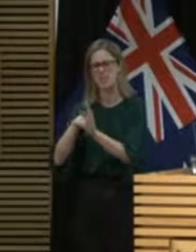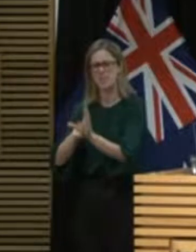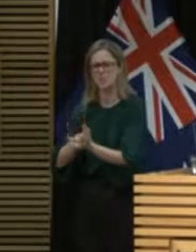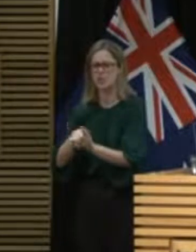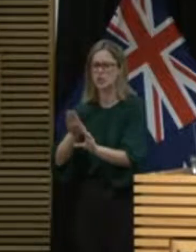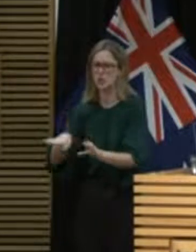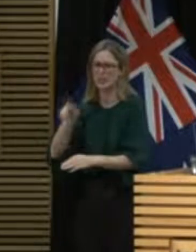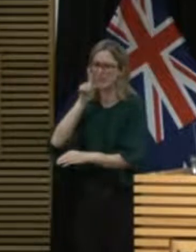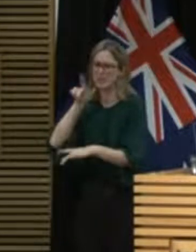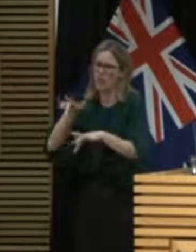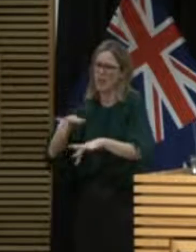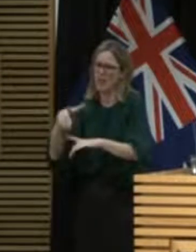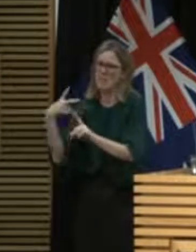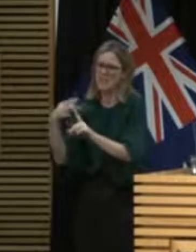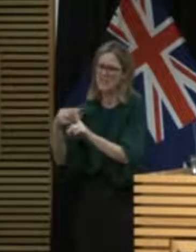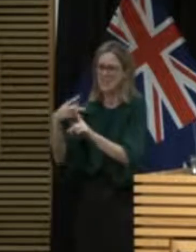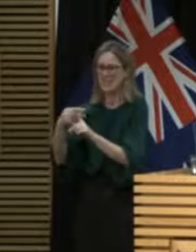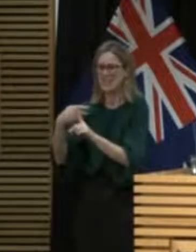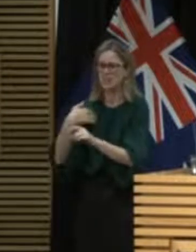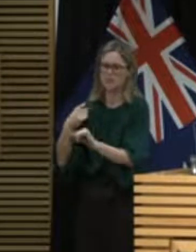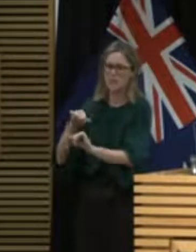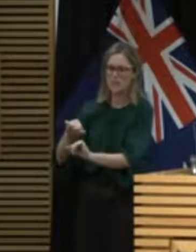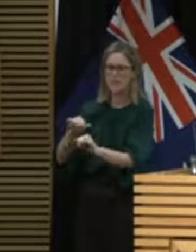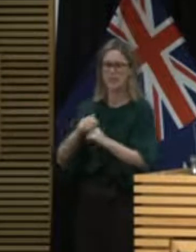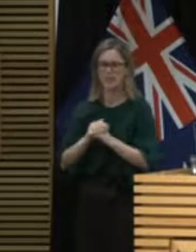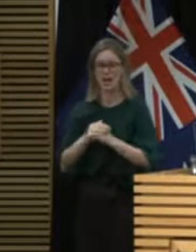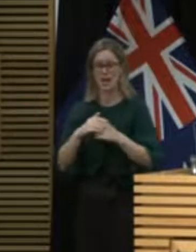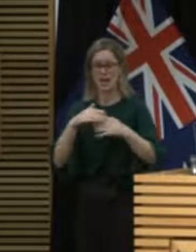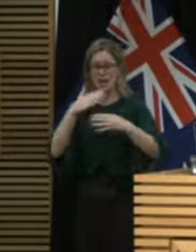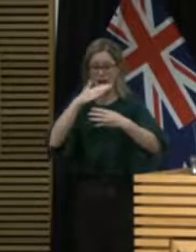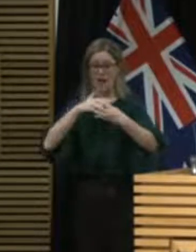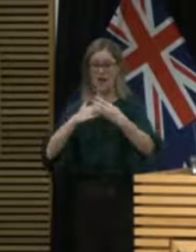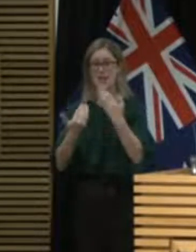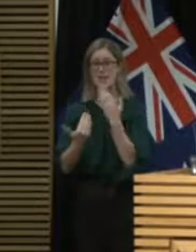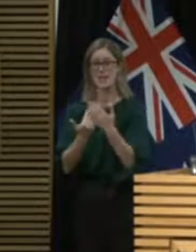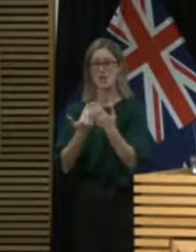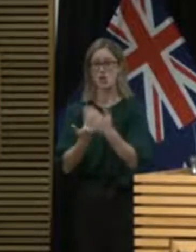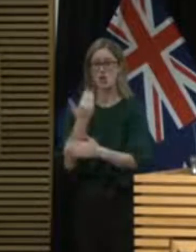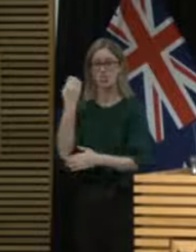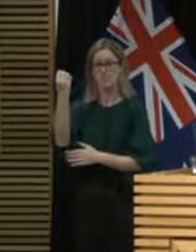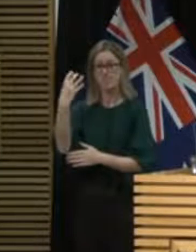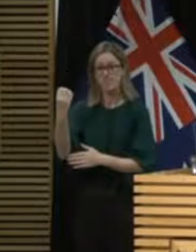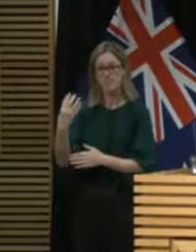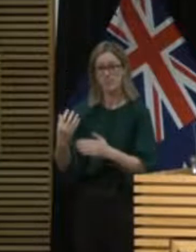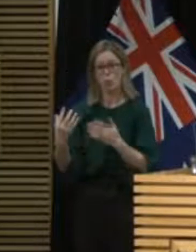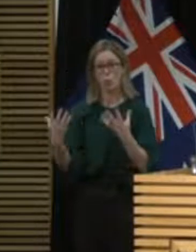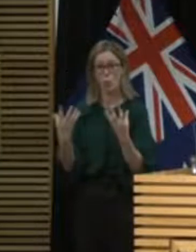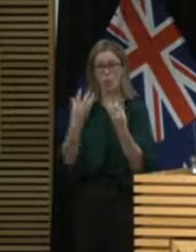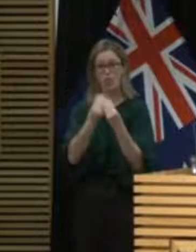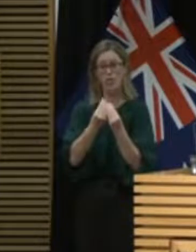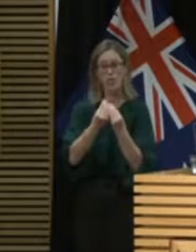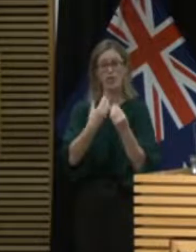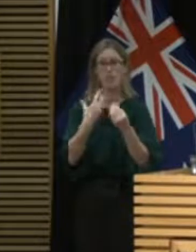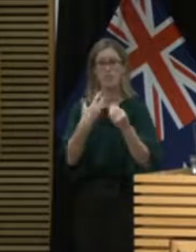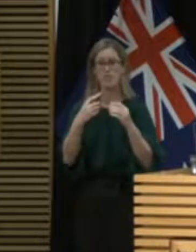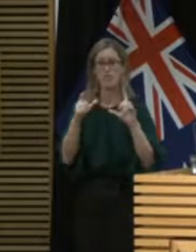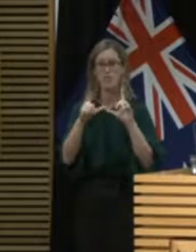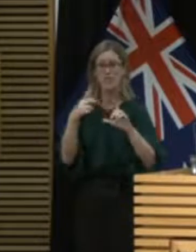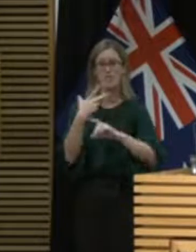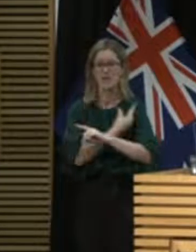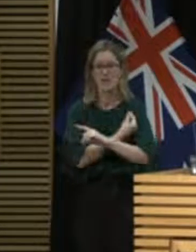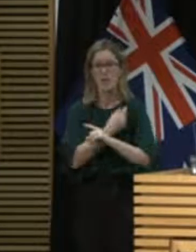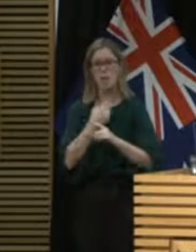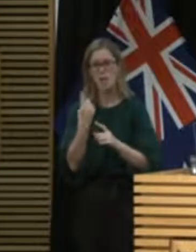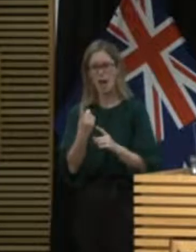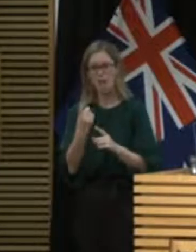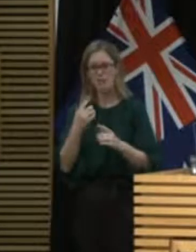vaccinated. Now we're lining up the new COVID protection framework with the vaccine certificates, but keep in mind we've always considered the areas